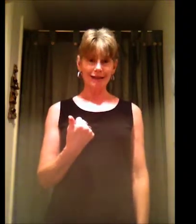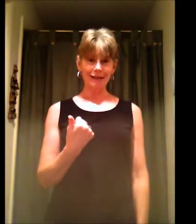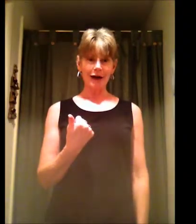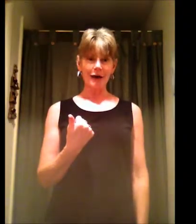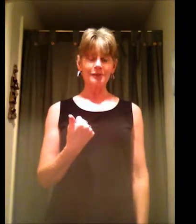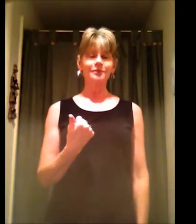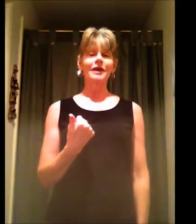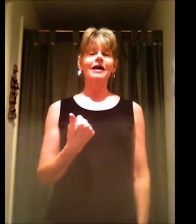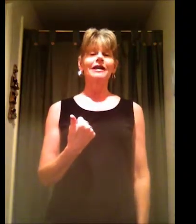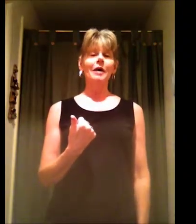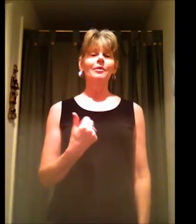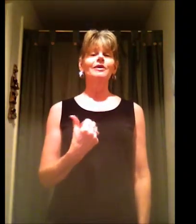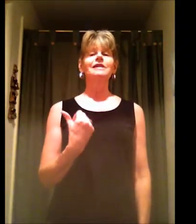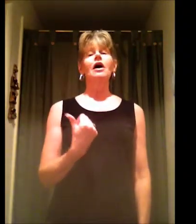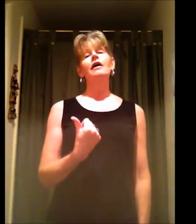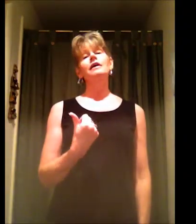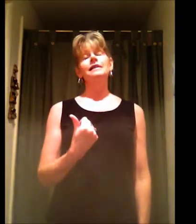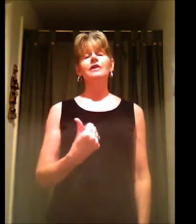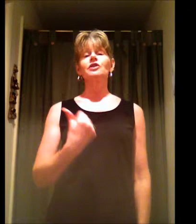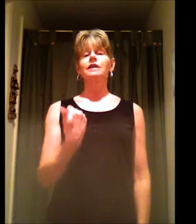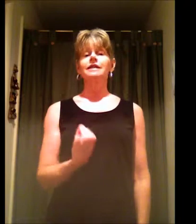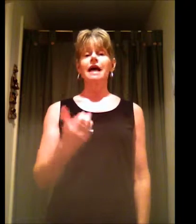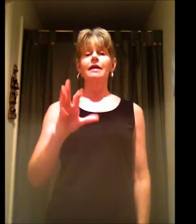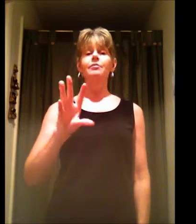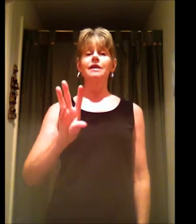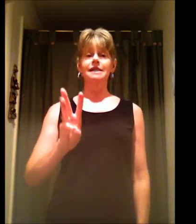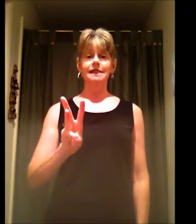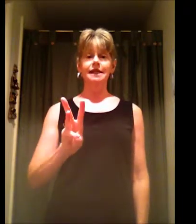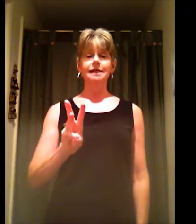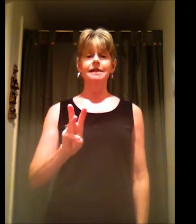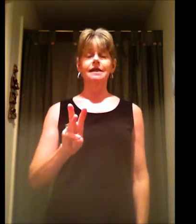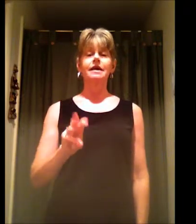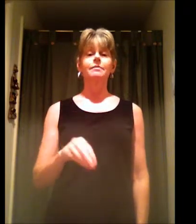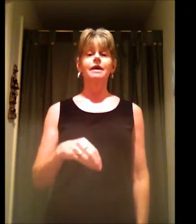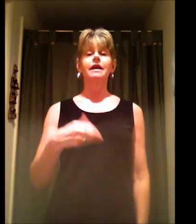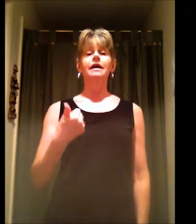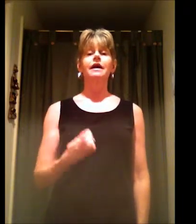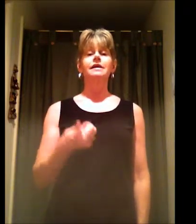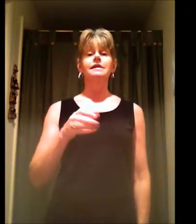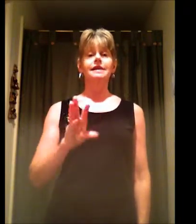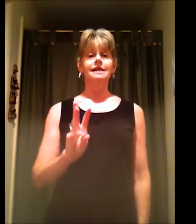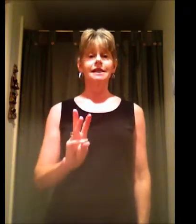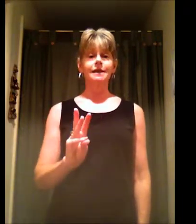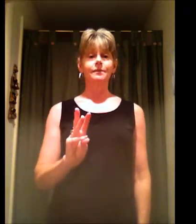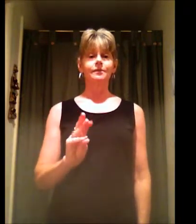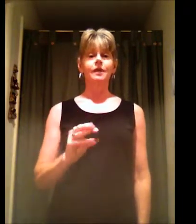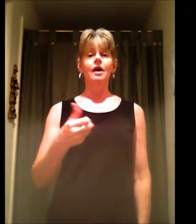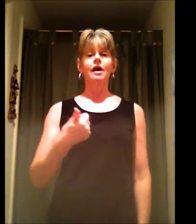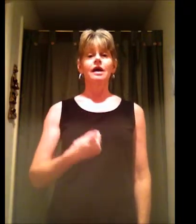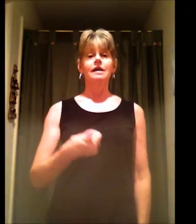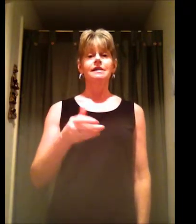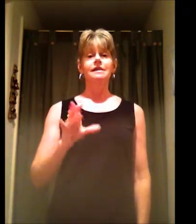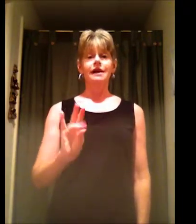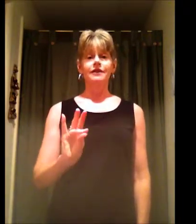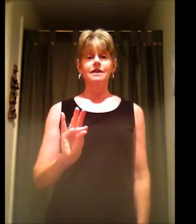next numbers are essentially 10 plus 6, meaning 16,